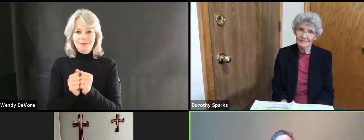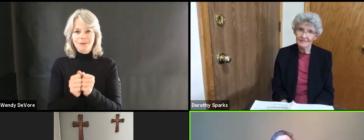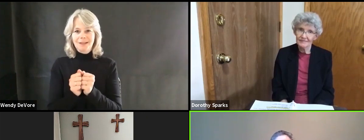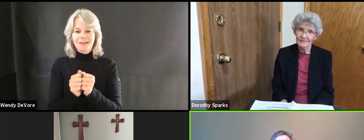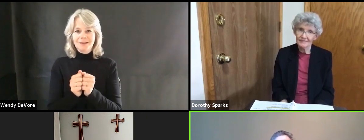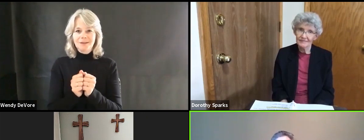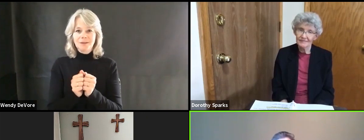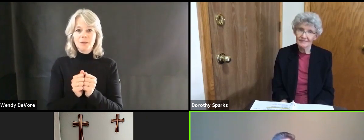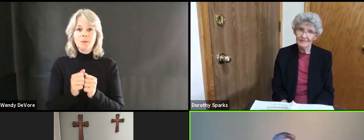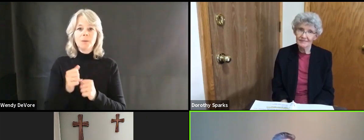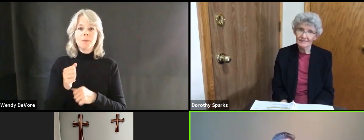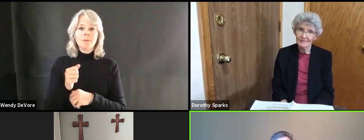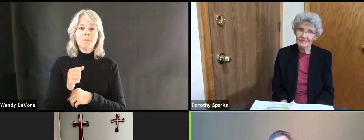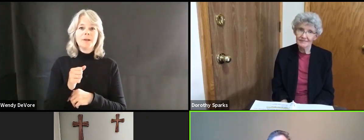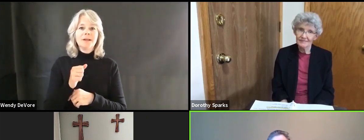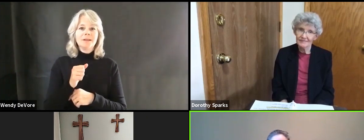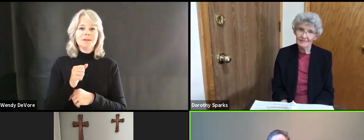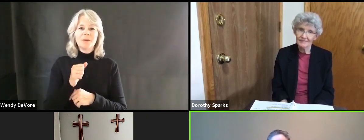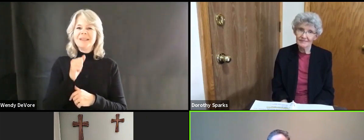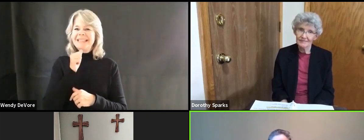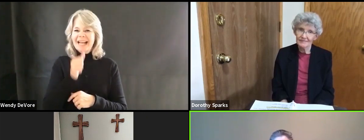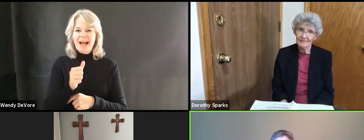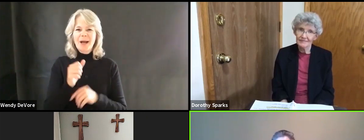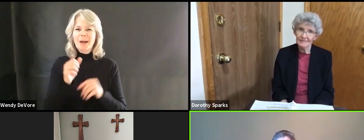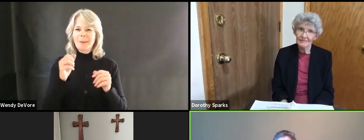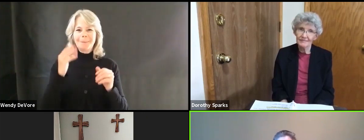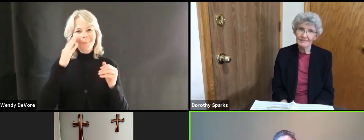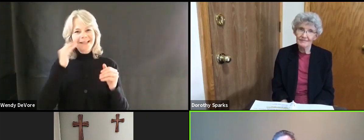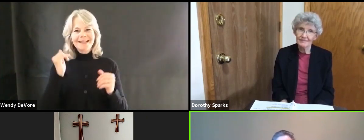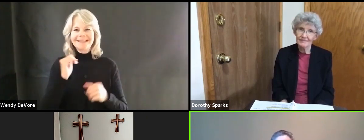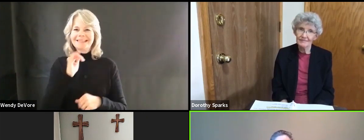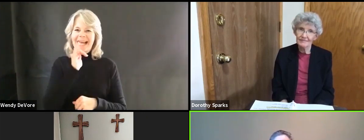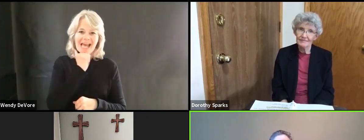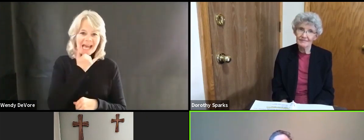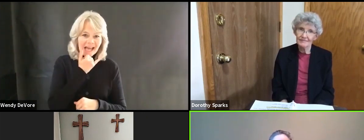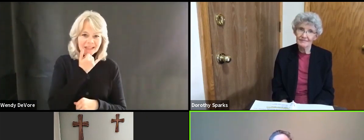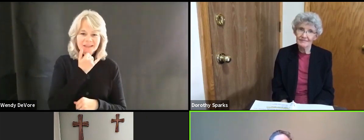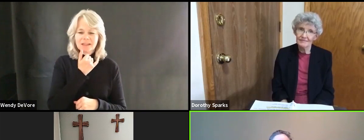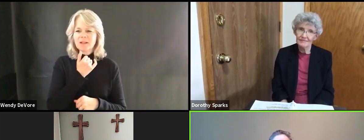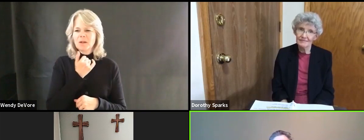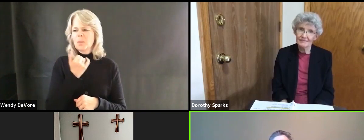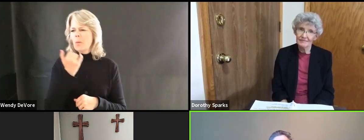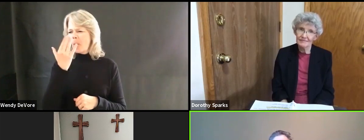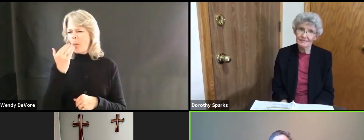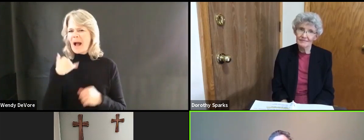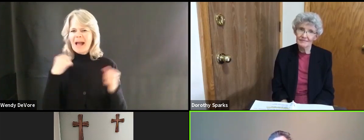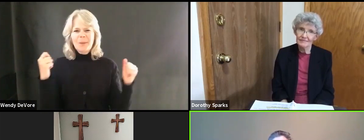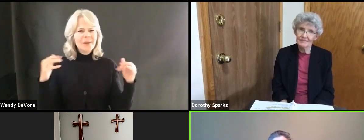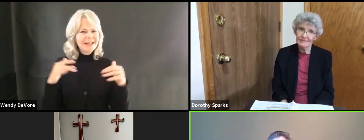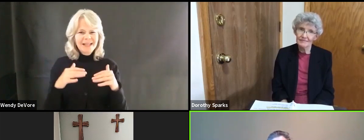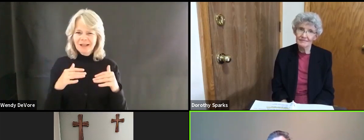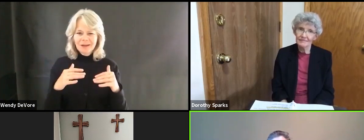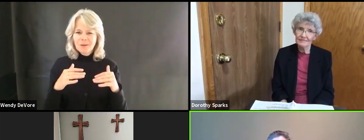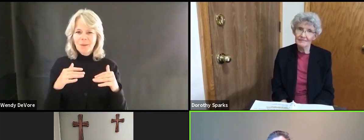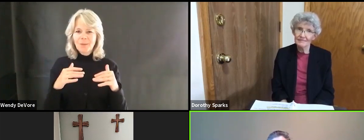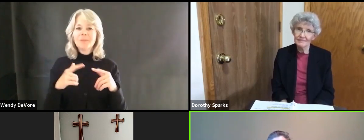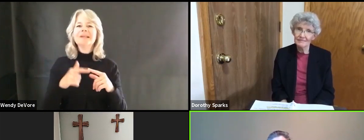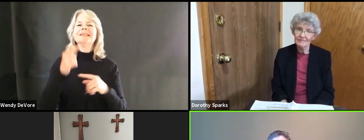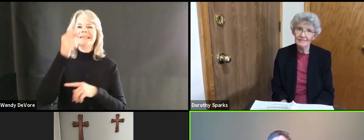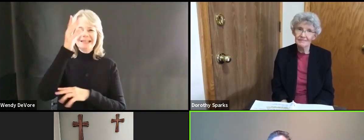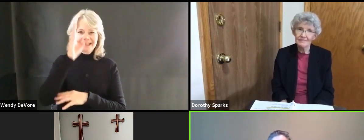not because of an accident or just some quirk that got us all together, but because God gathers us.